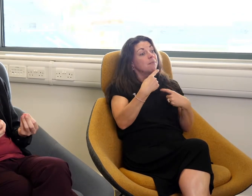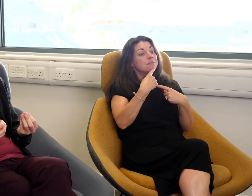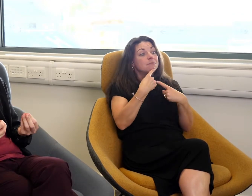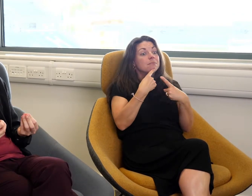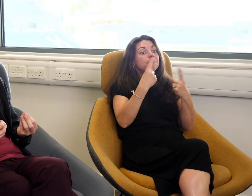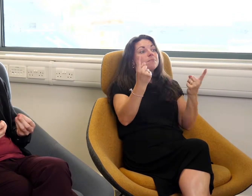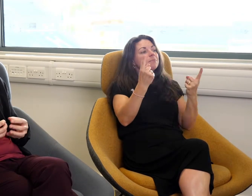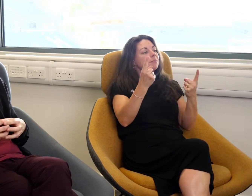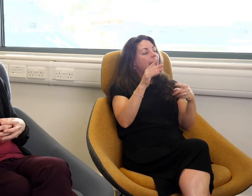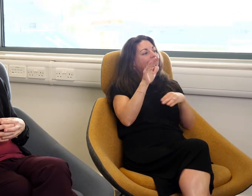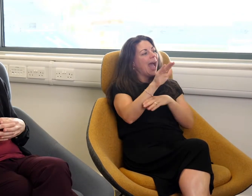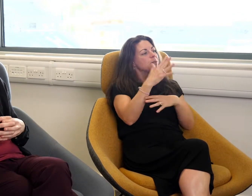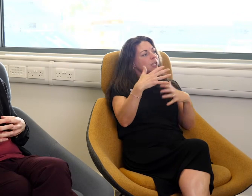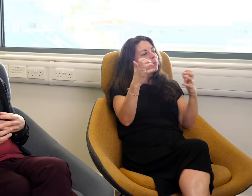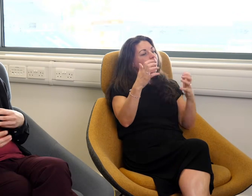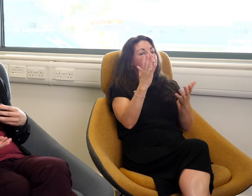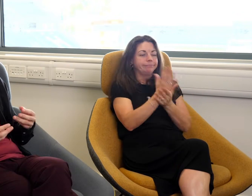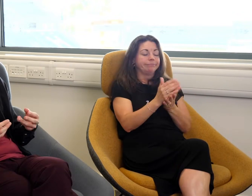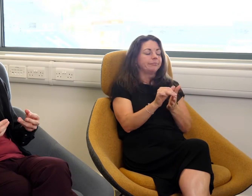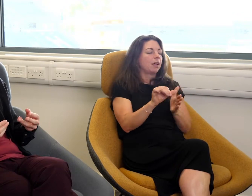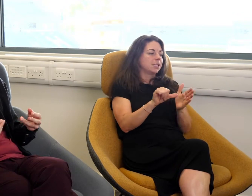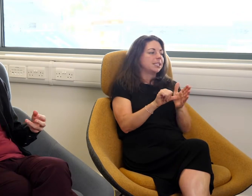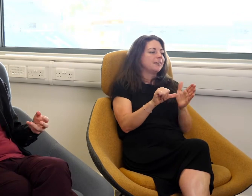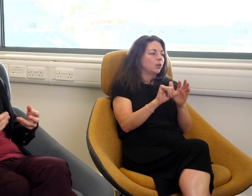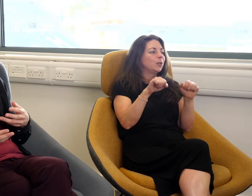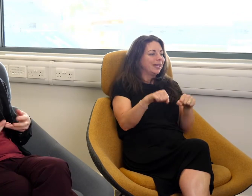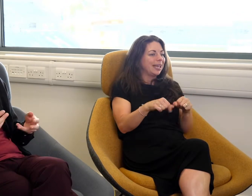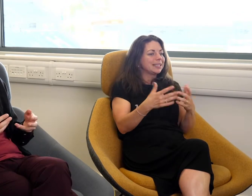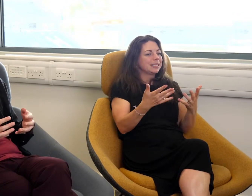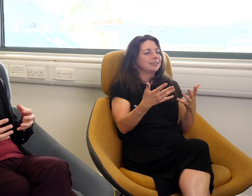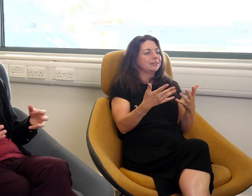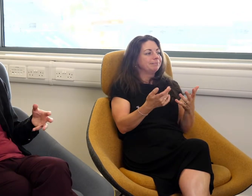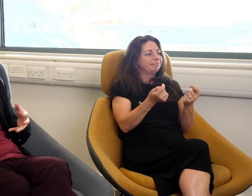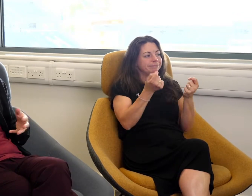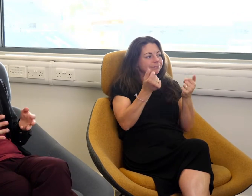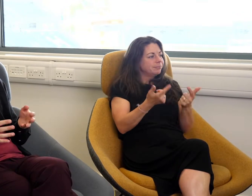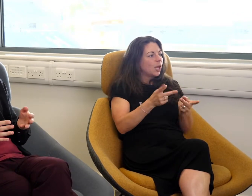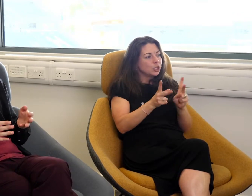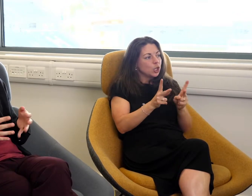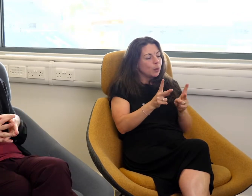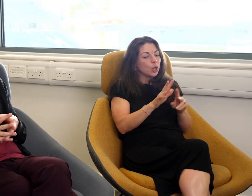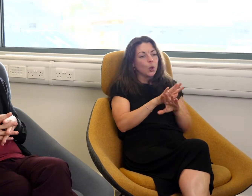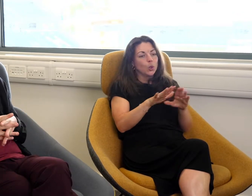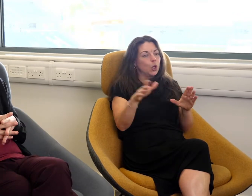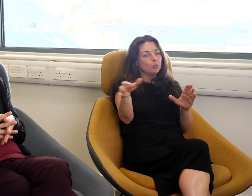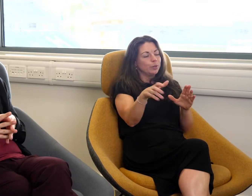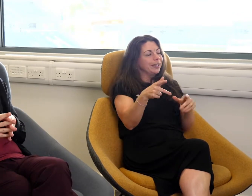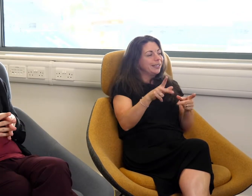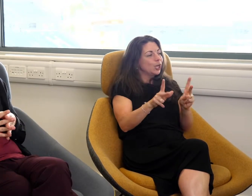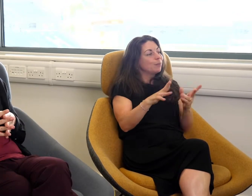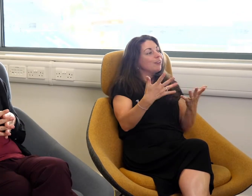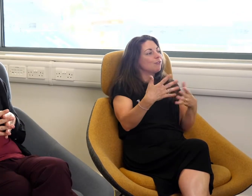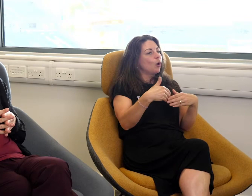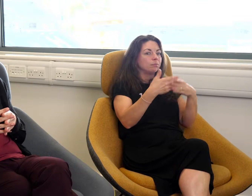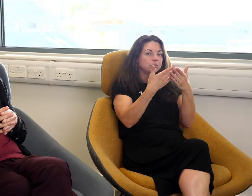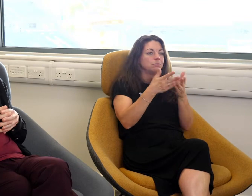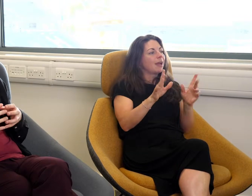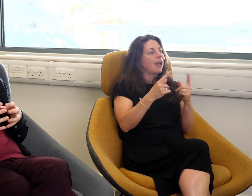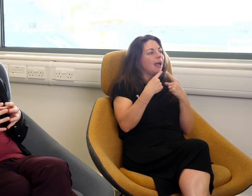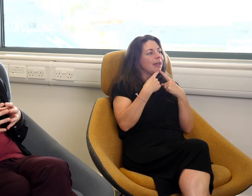difficulty there. There's lots of problems around lack of interpreters and them not being brought in. And I think given the